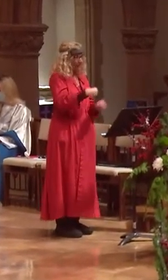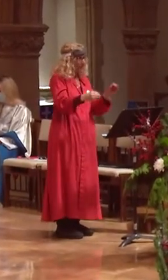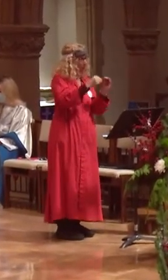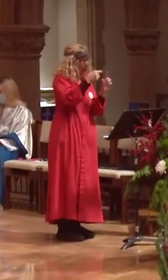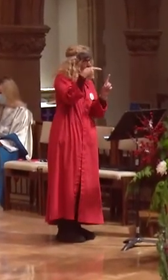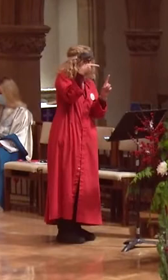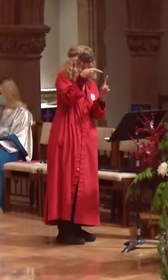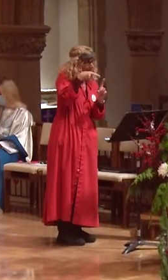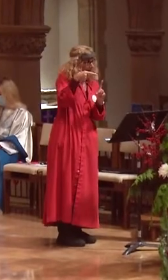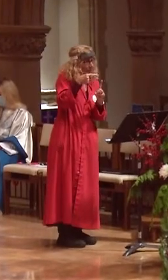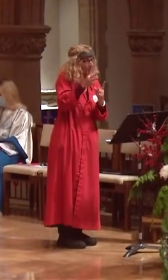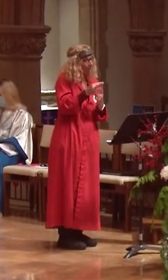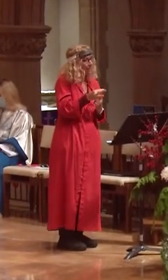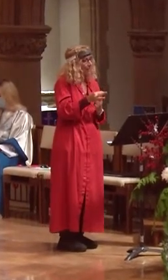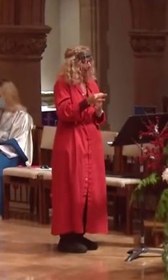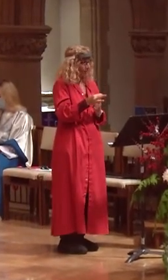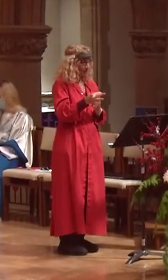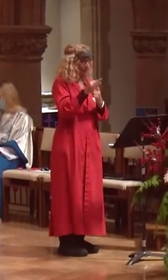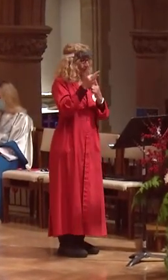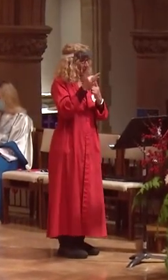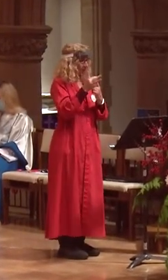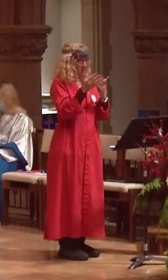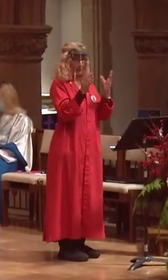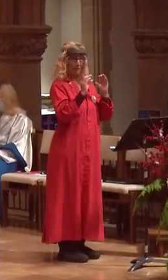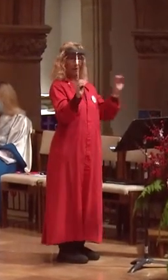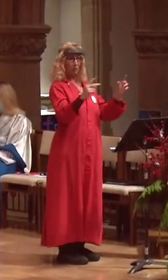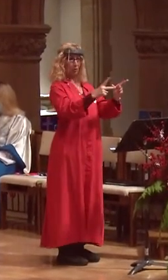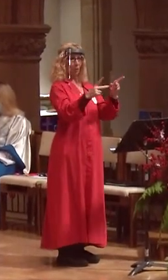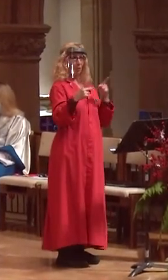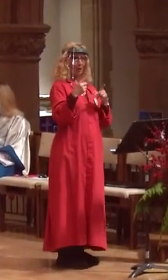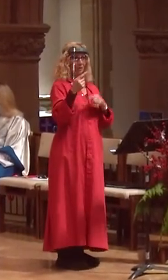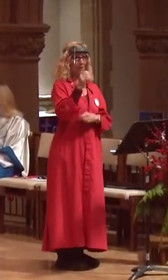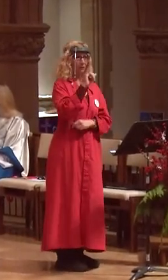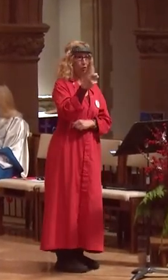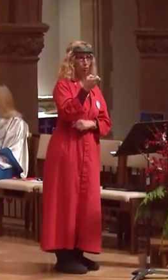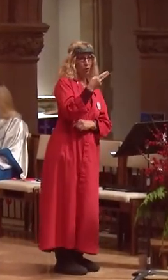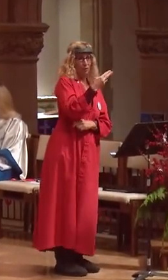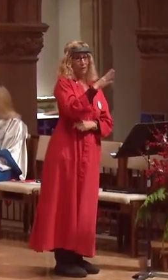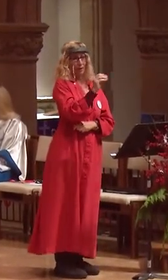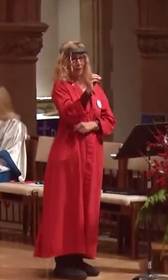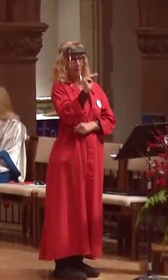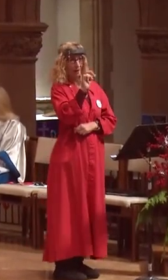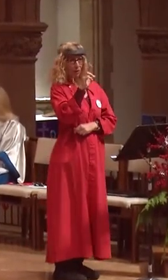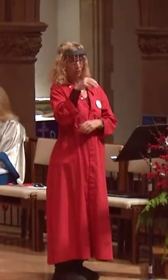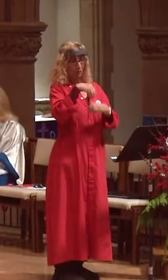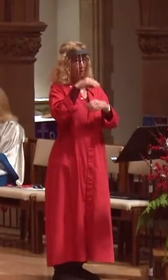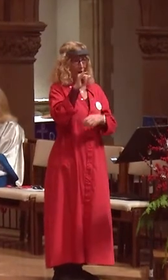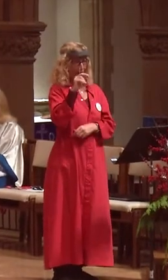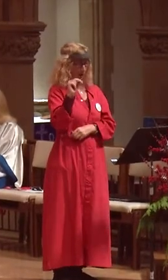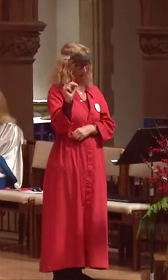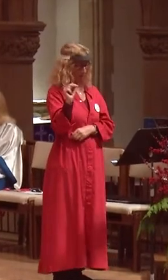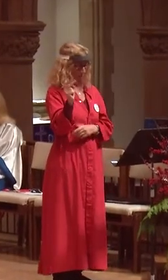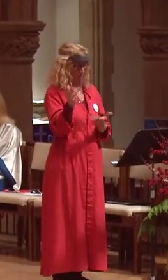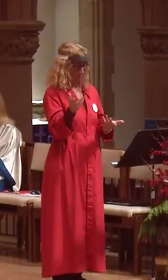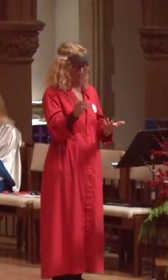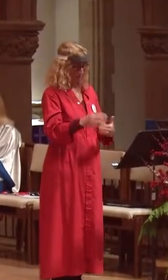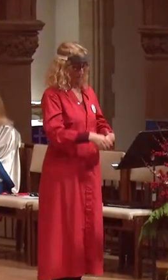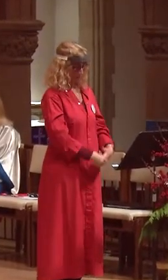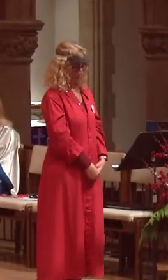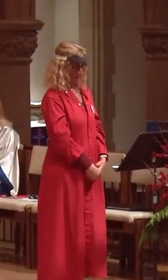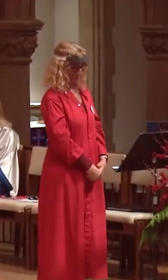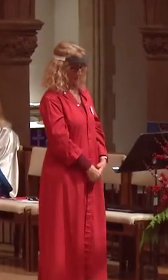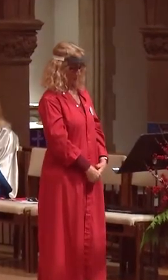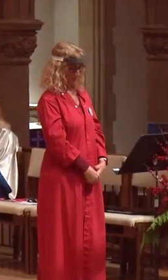except that there is no place for Joseph and Mary in the inn. En este relato de la natividad